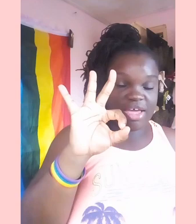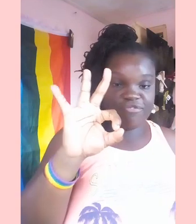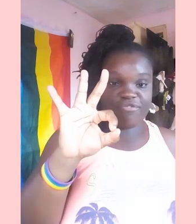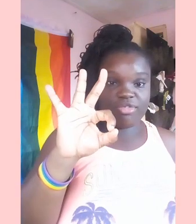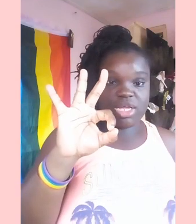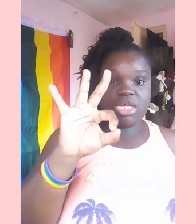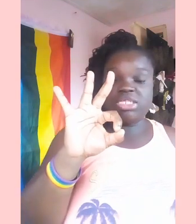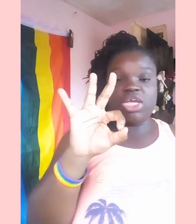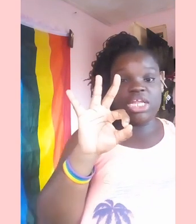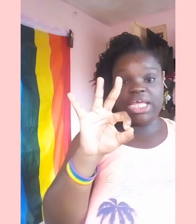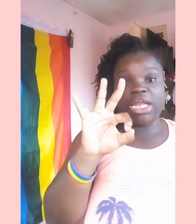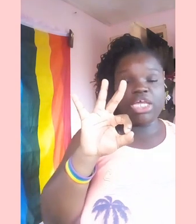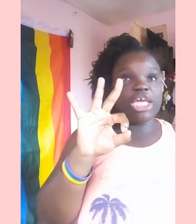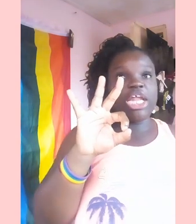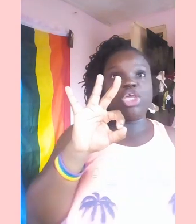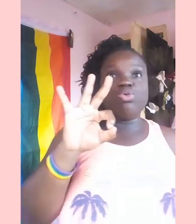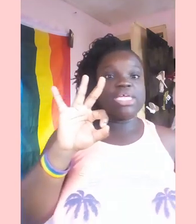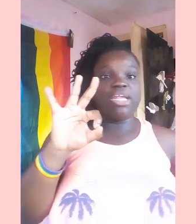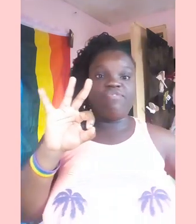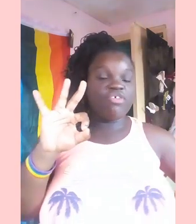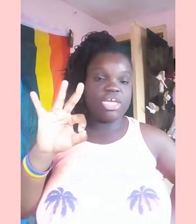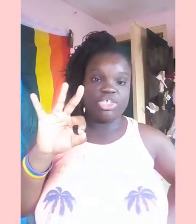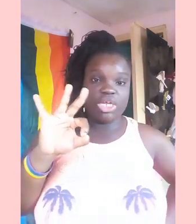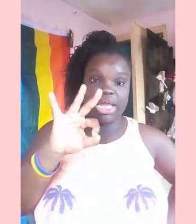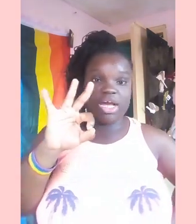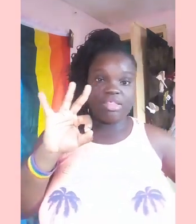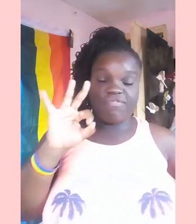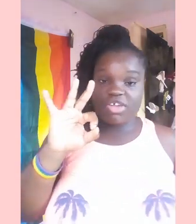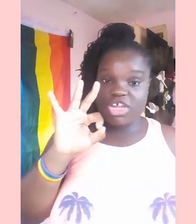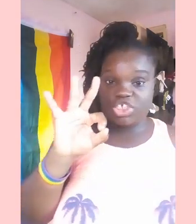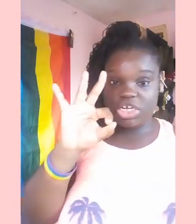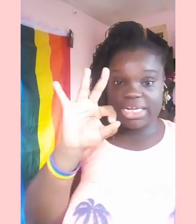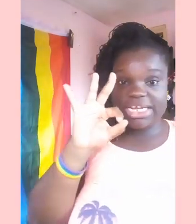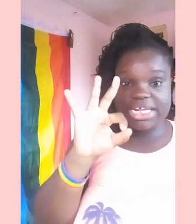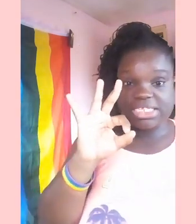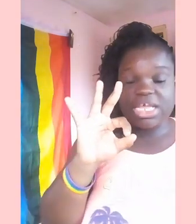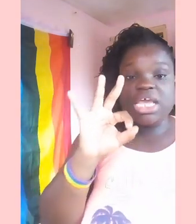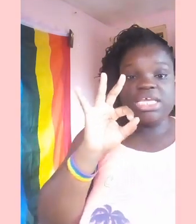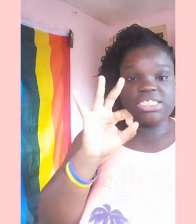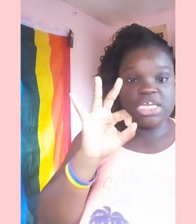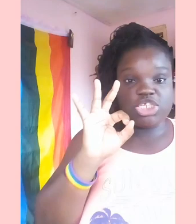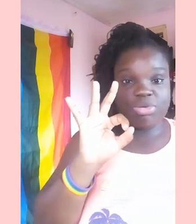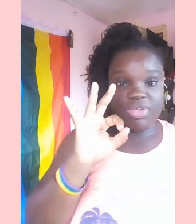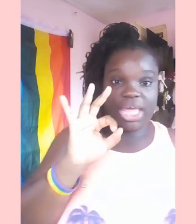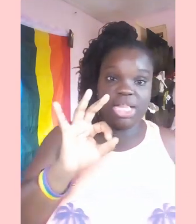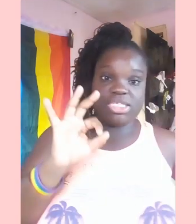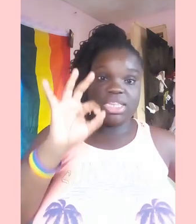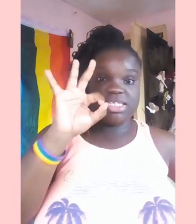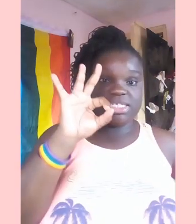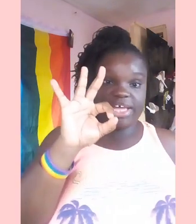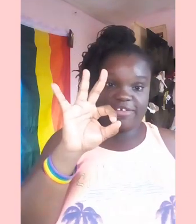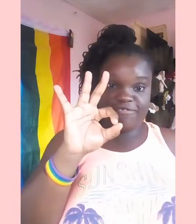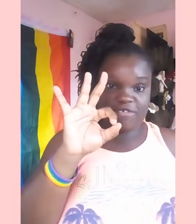F. So you cannot use any variation. Any other variation other than this is saying something else. So this is F,